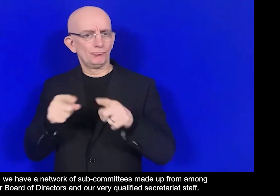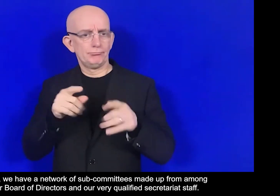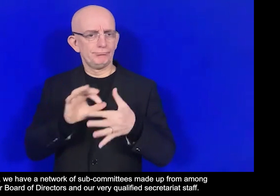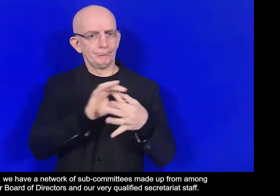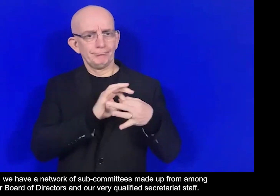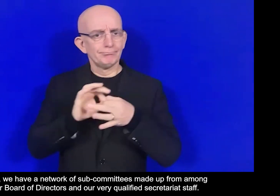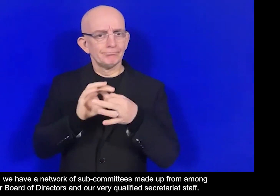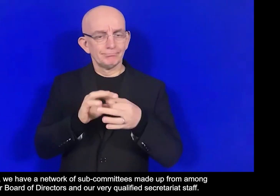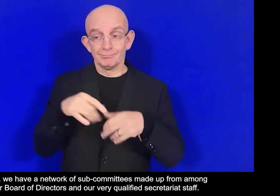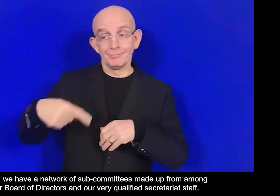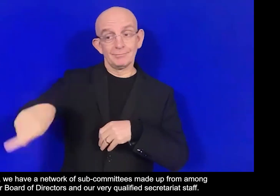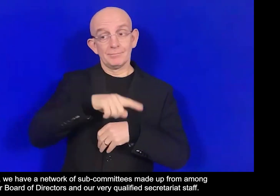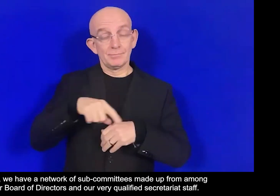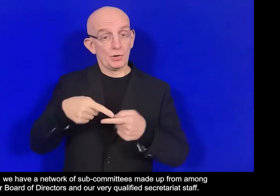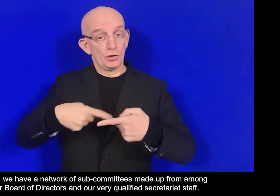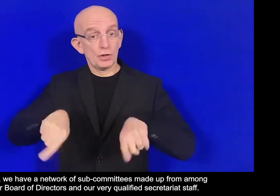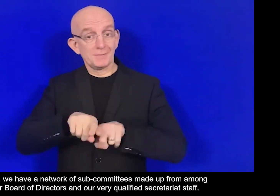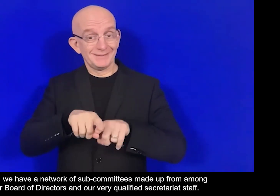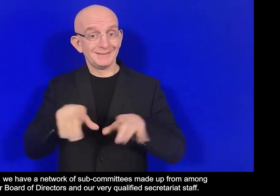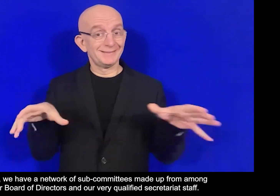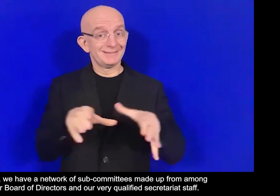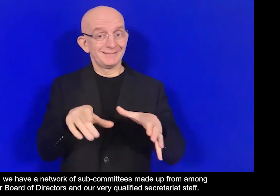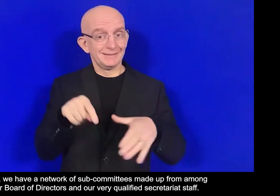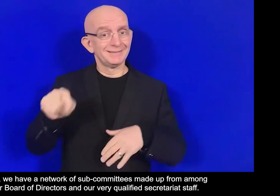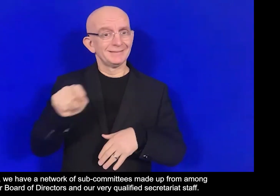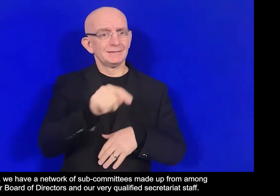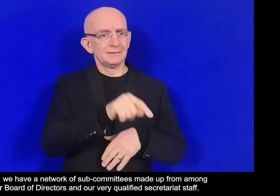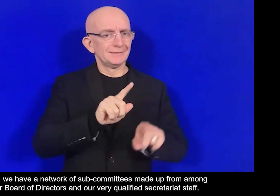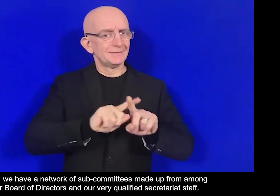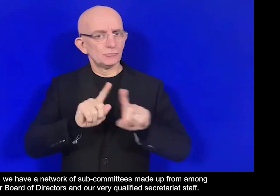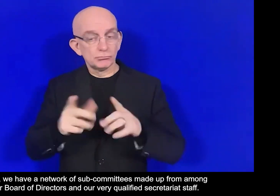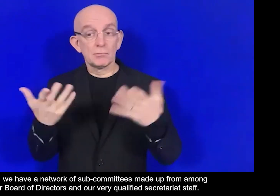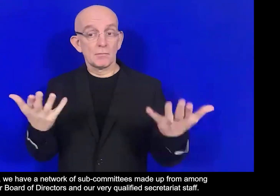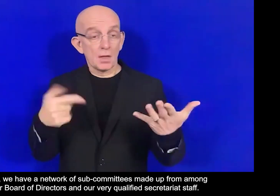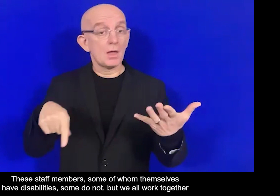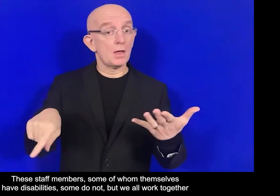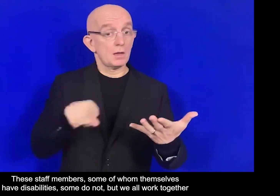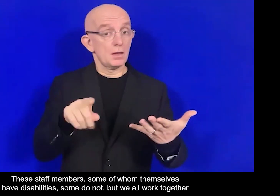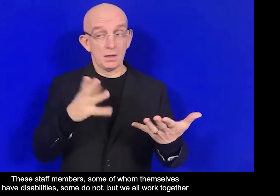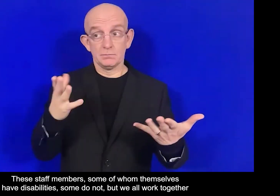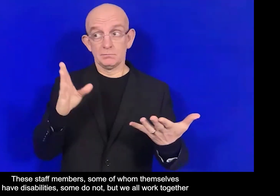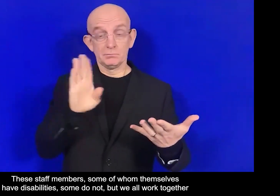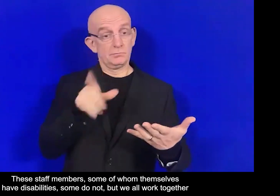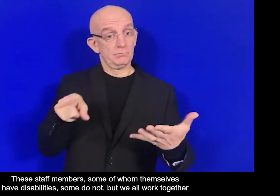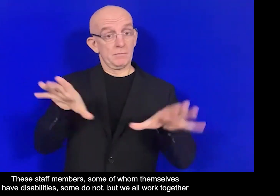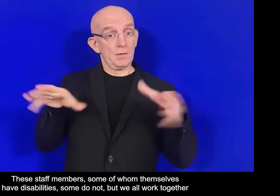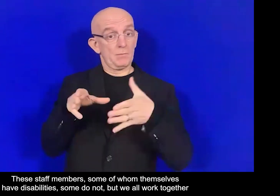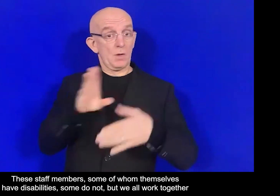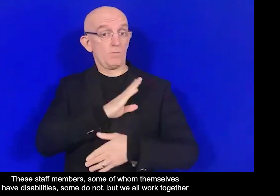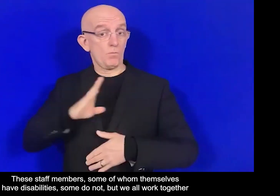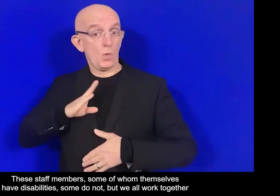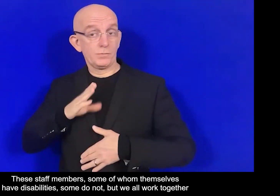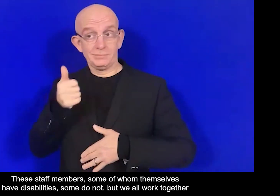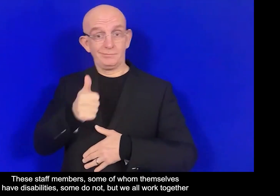directors and our very qualified secretariat staff. These staff members, some of whom